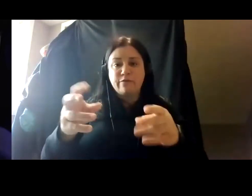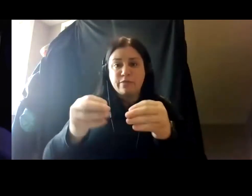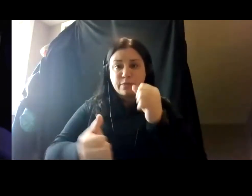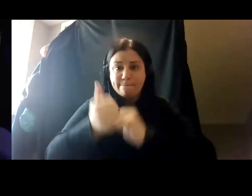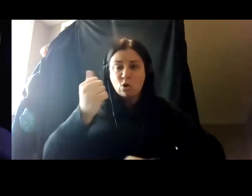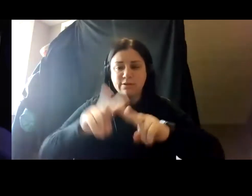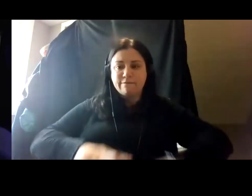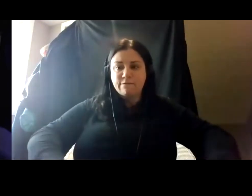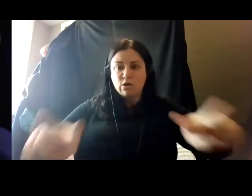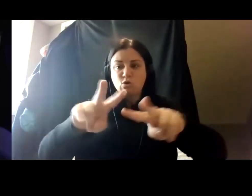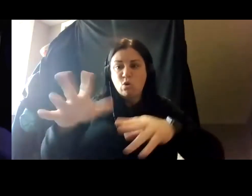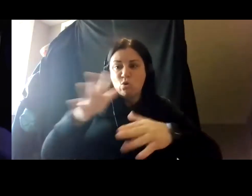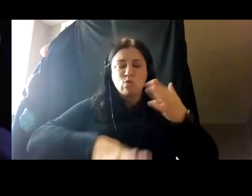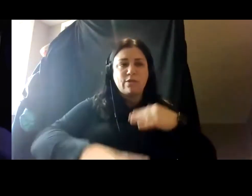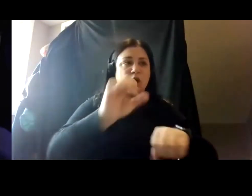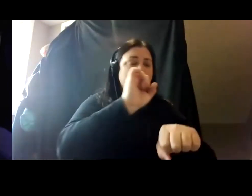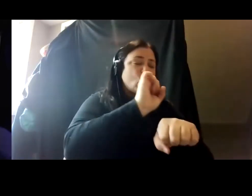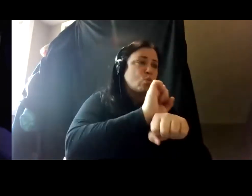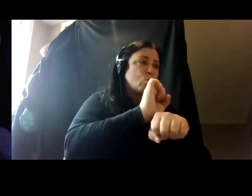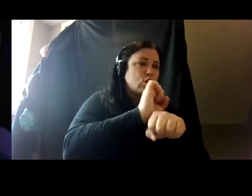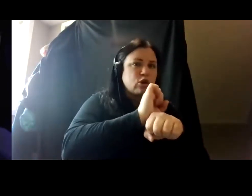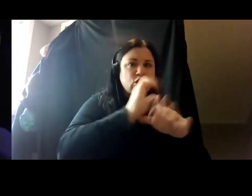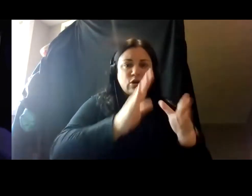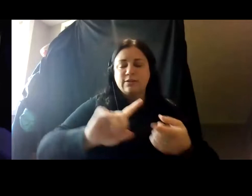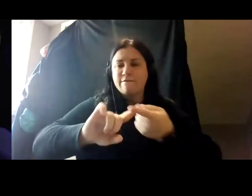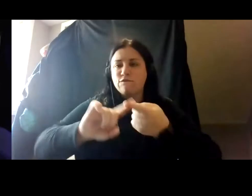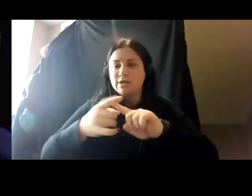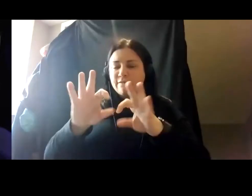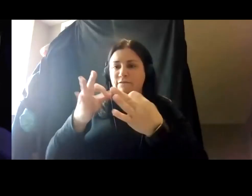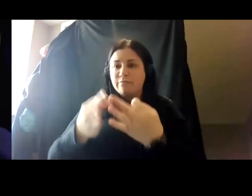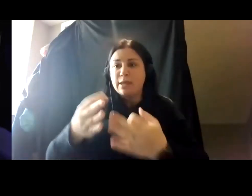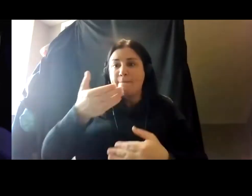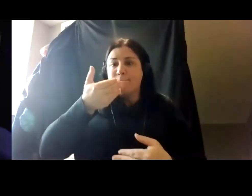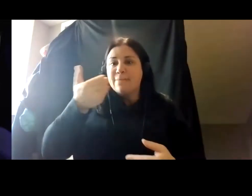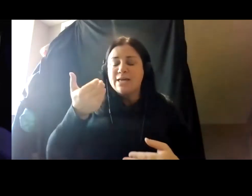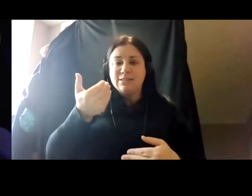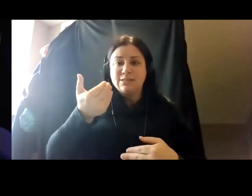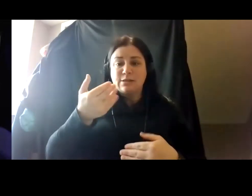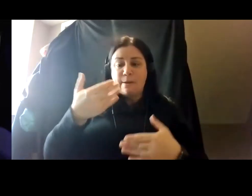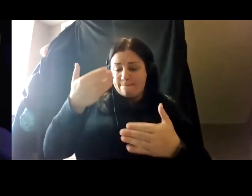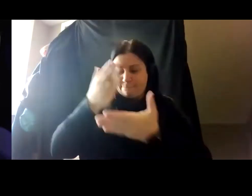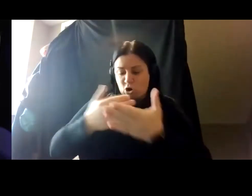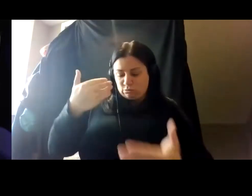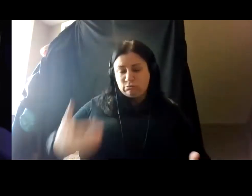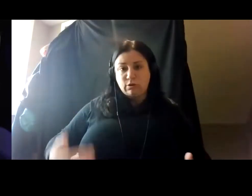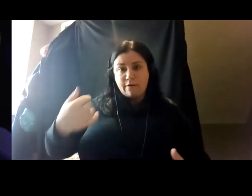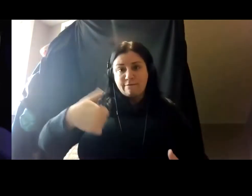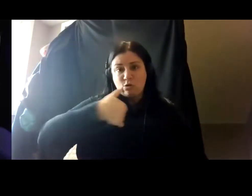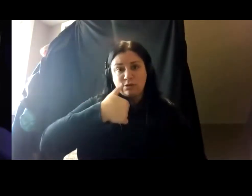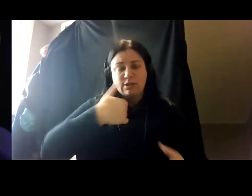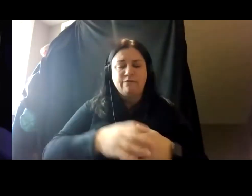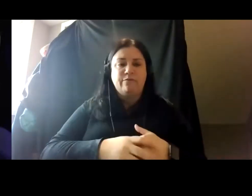our coworkers, our family, our friends, and be the best version of oneself. And sadly enough, I didn't see it. I had to be pushed. I got